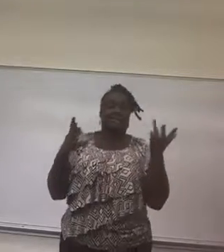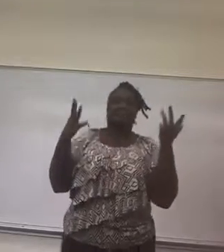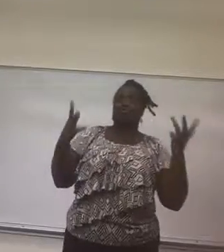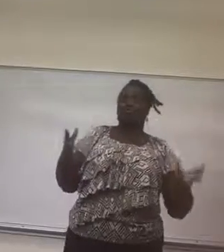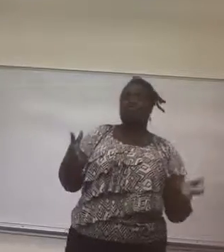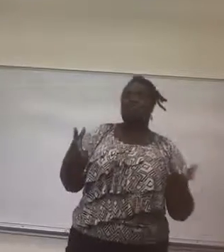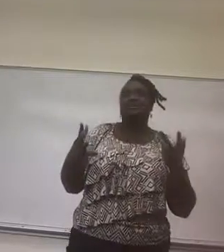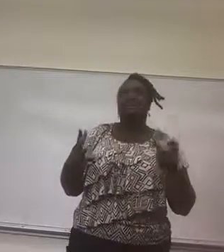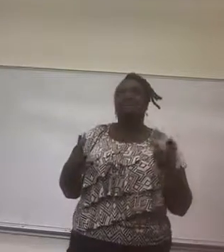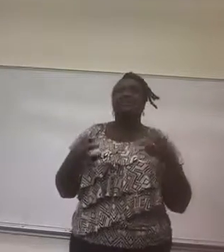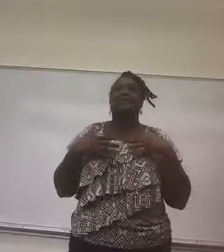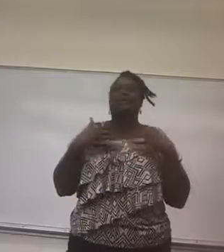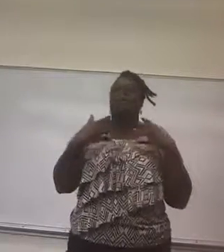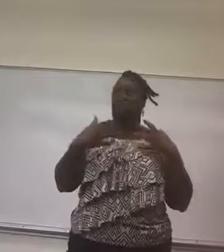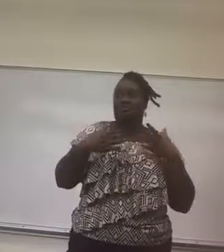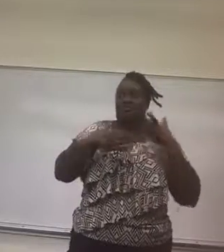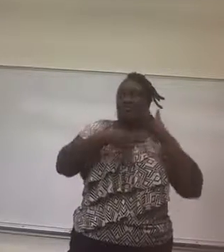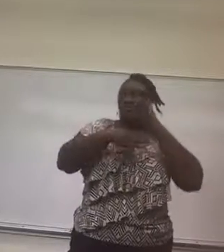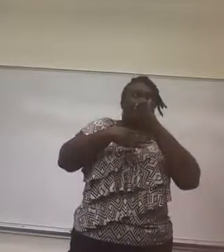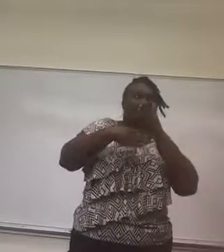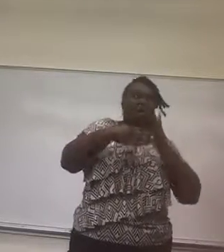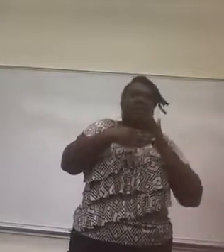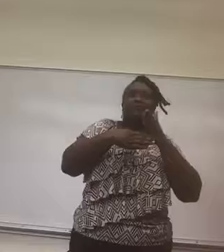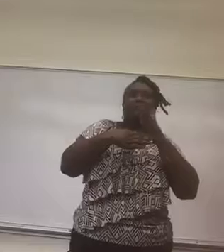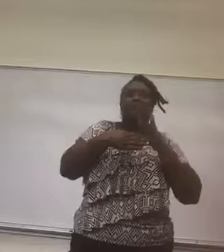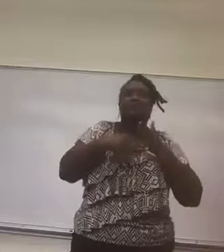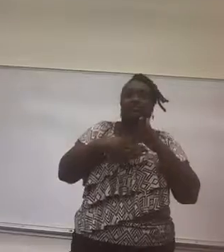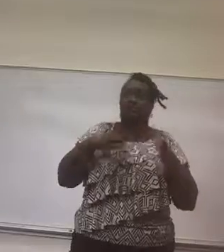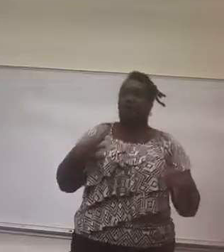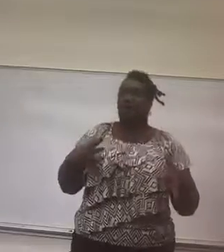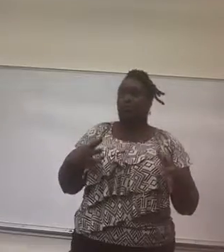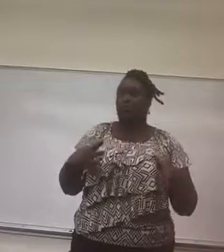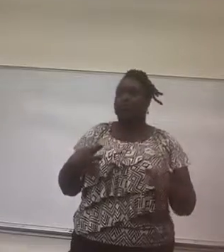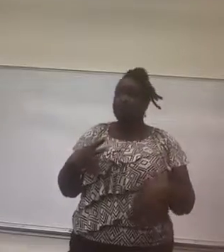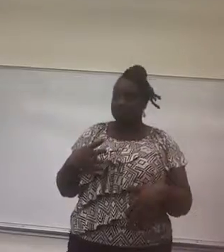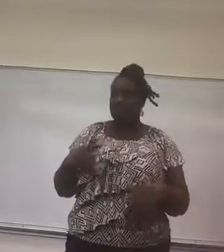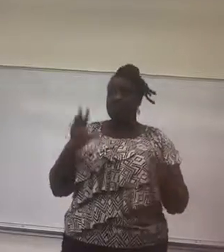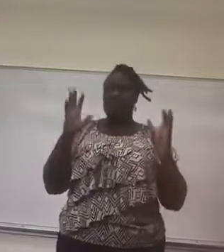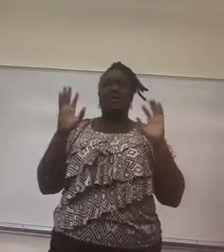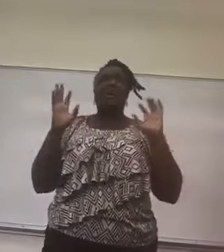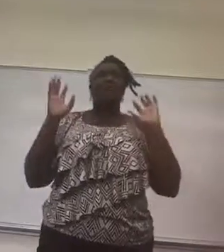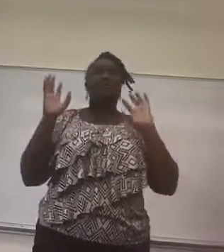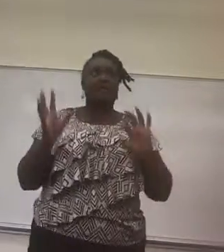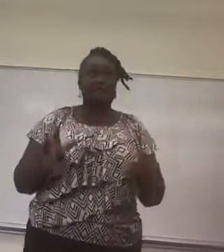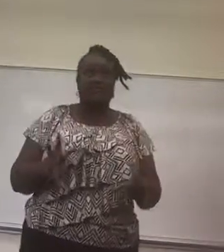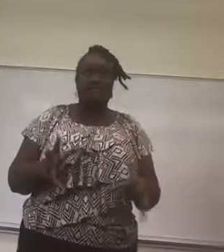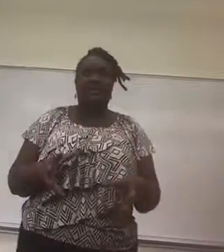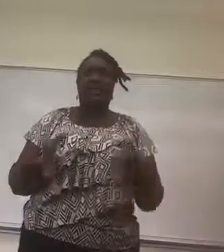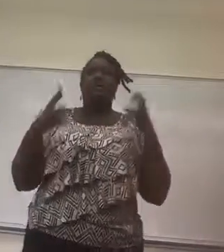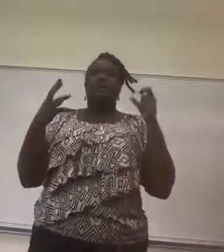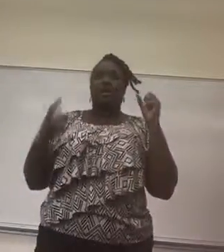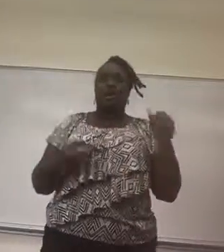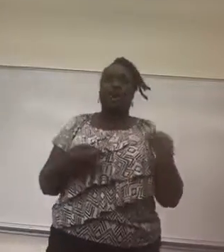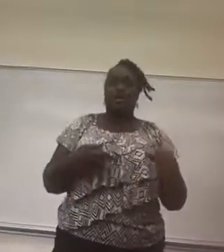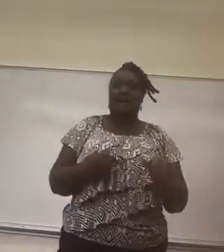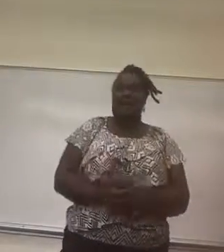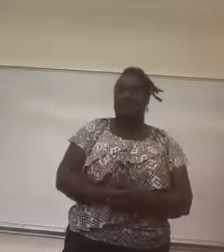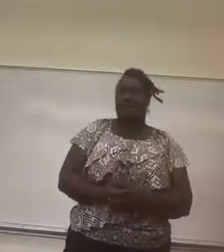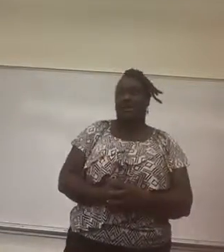It's wood because it's doing that iconic movement of sawing wood. All right, so we're gonna get back to that, talking about house